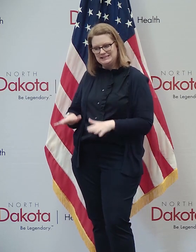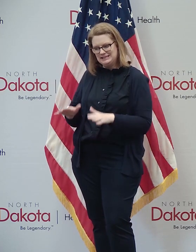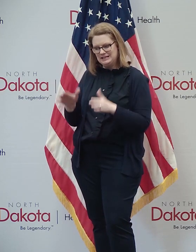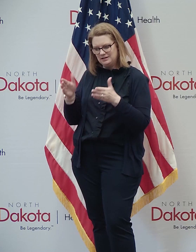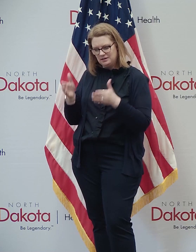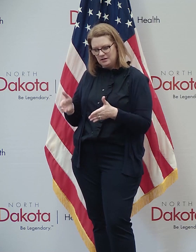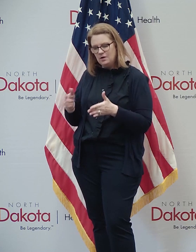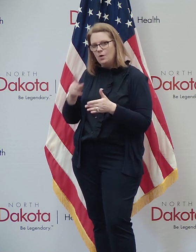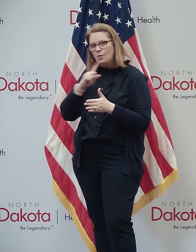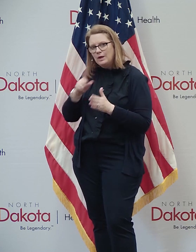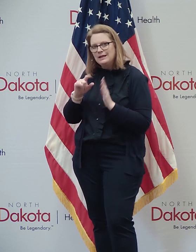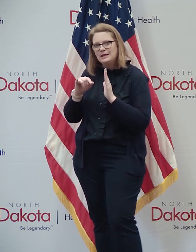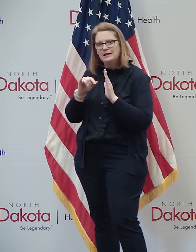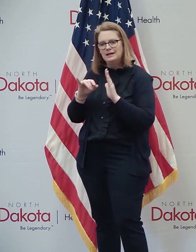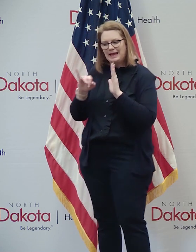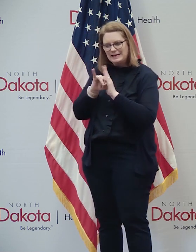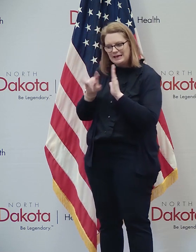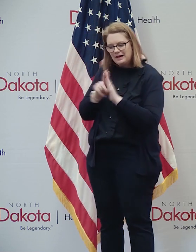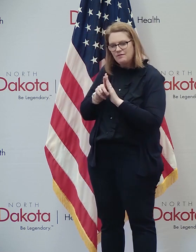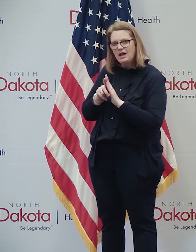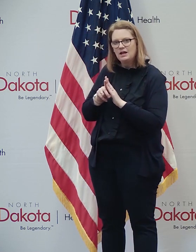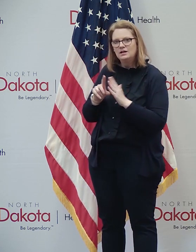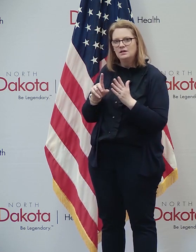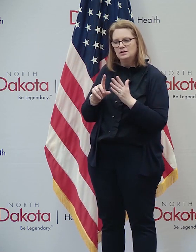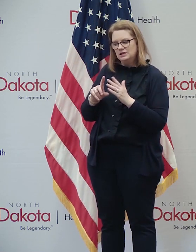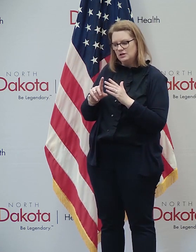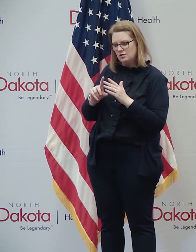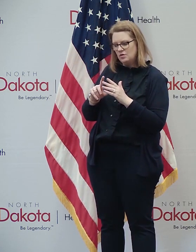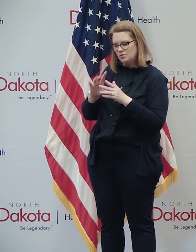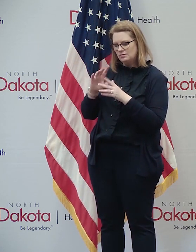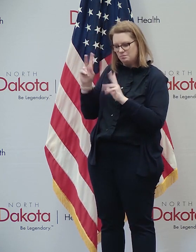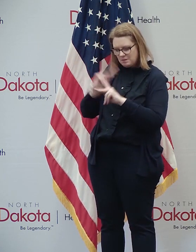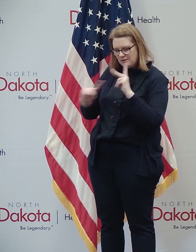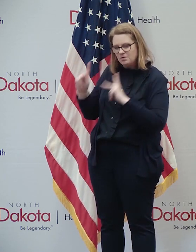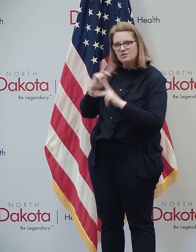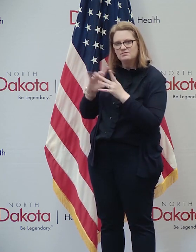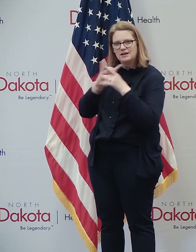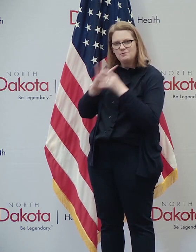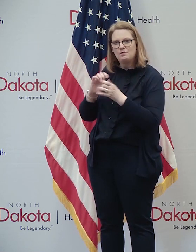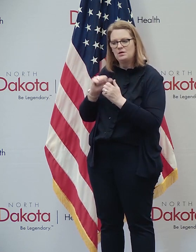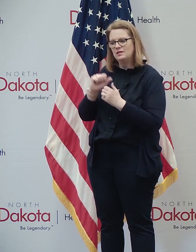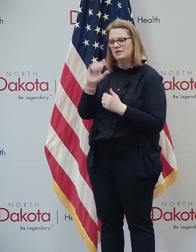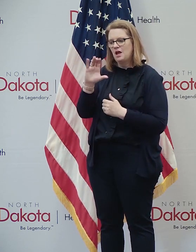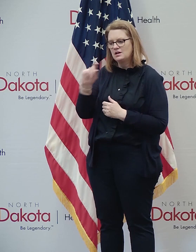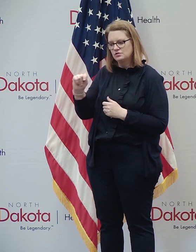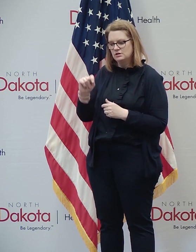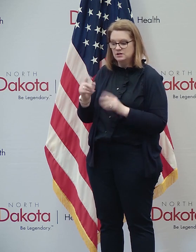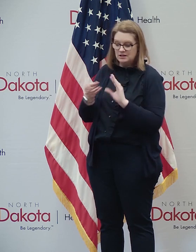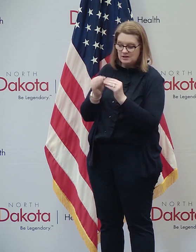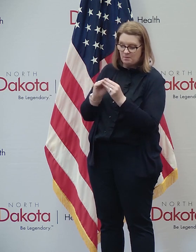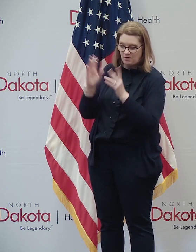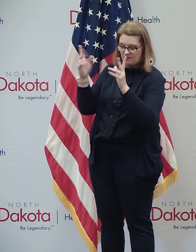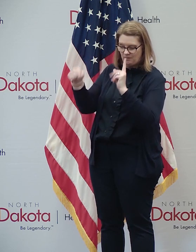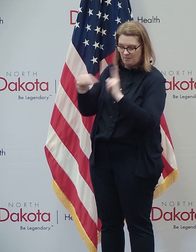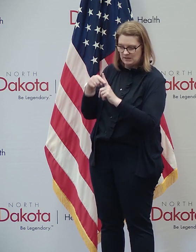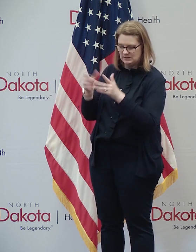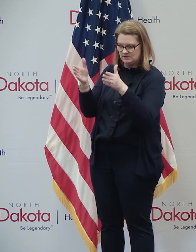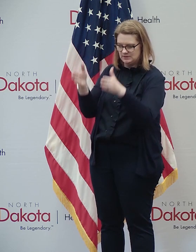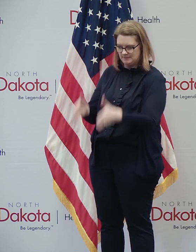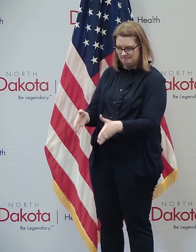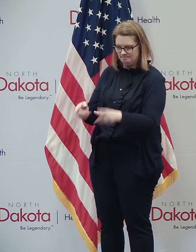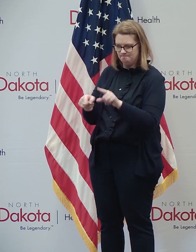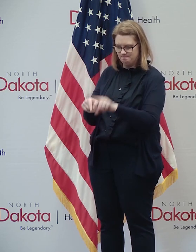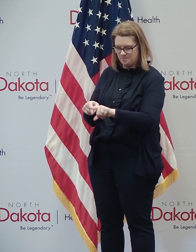that Cass County residents can expect to have more large testing events this week? I think we're going to continue to drive